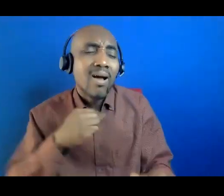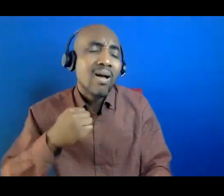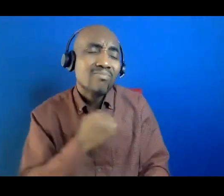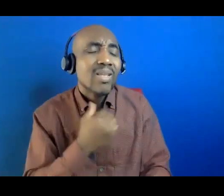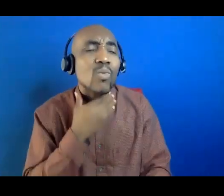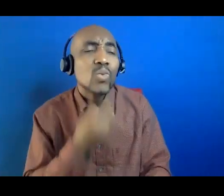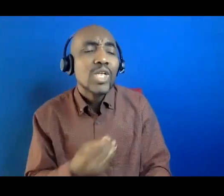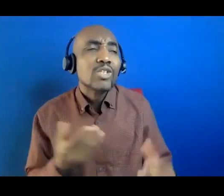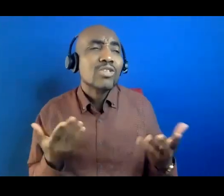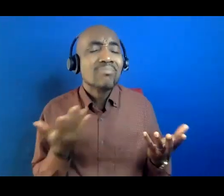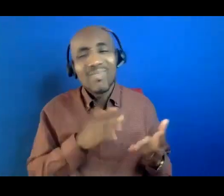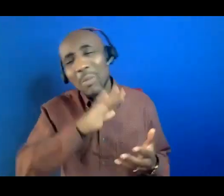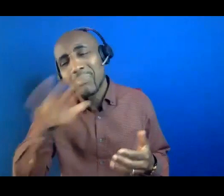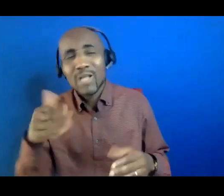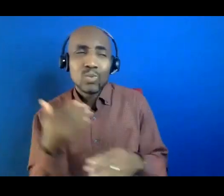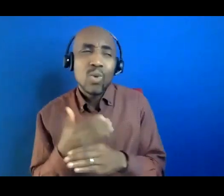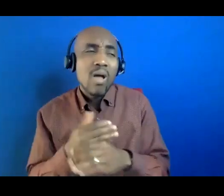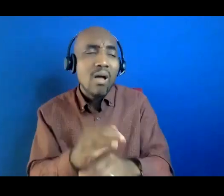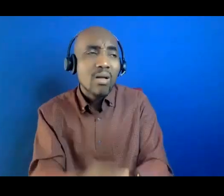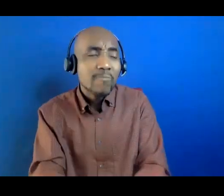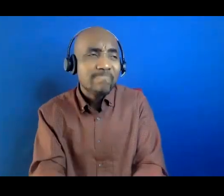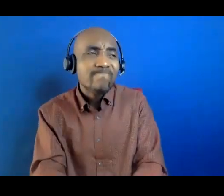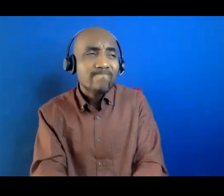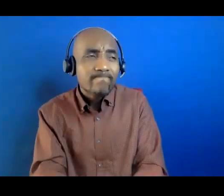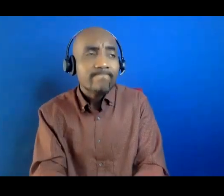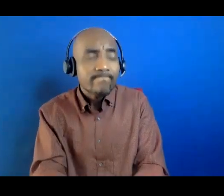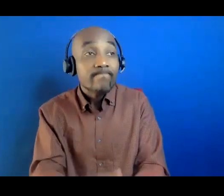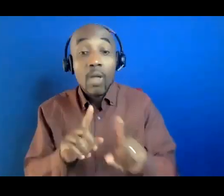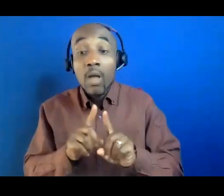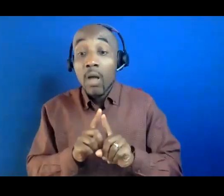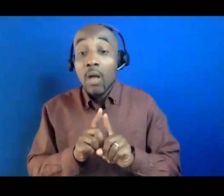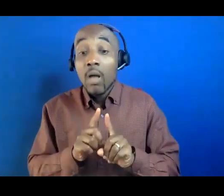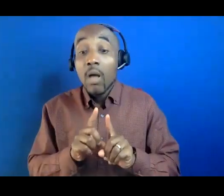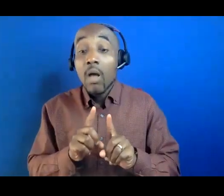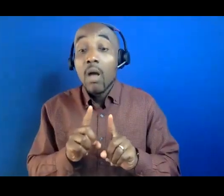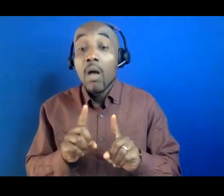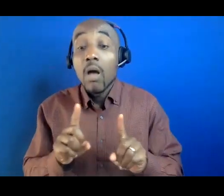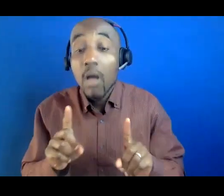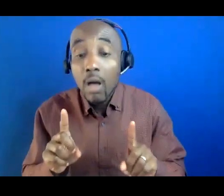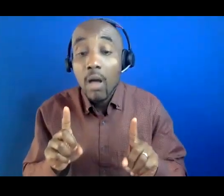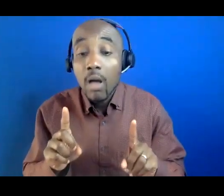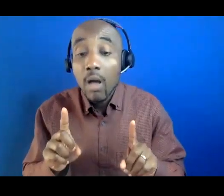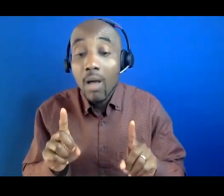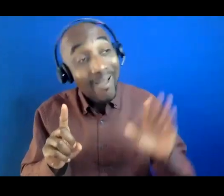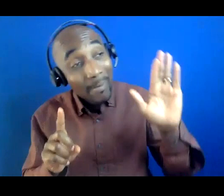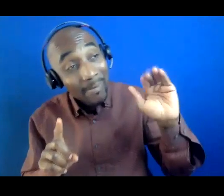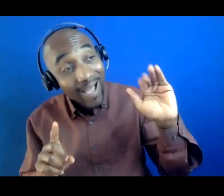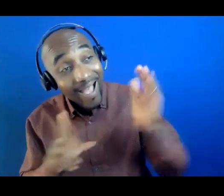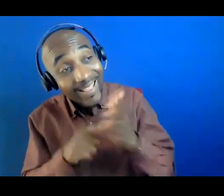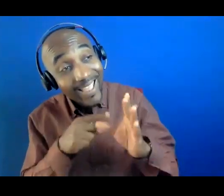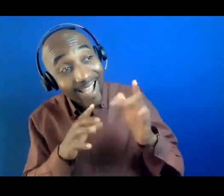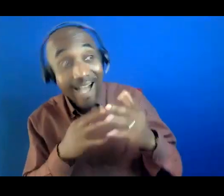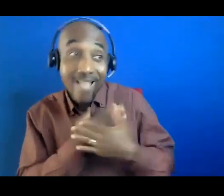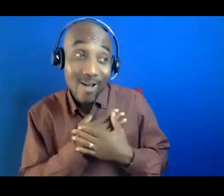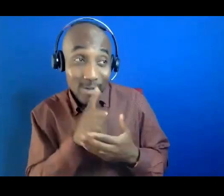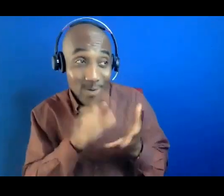could, but I've got to go back to work. And as we parted ways at Gloucester Road tube station, I said, bye, Leah. I love